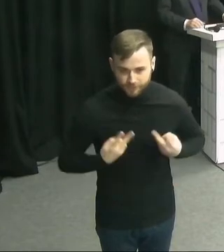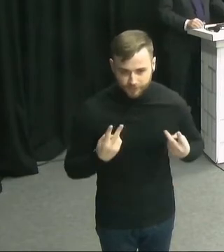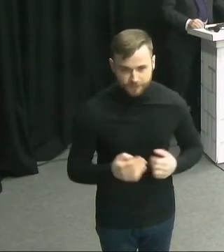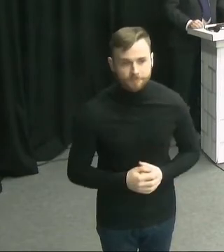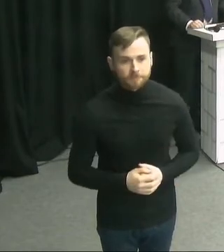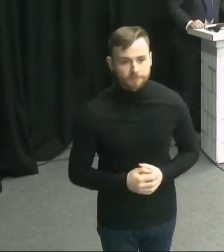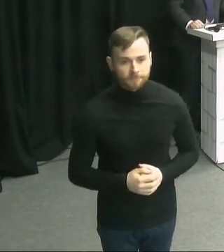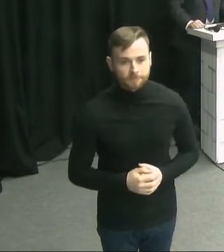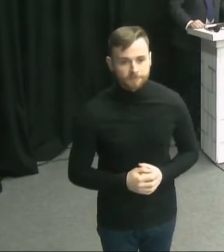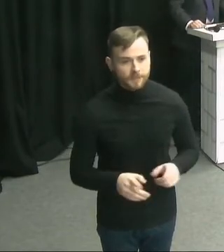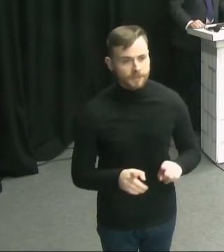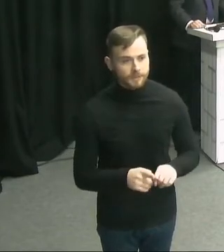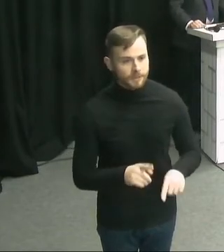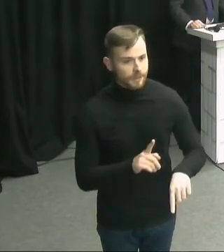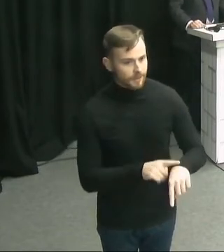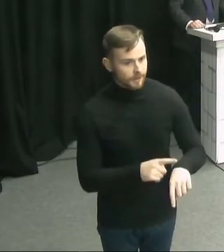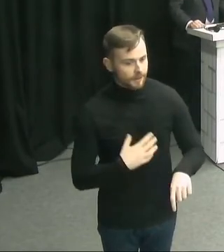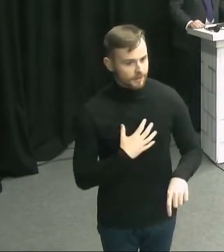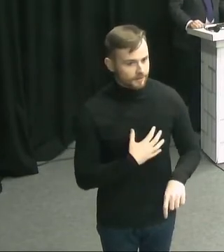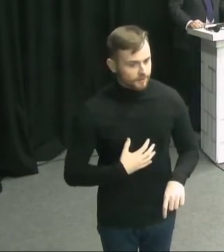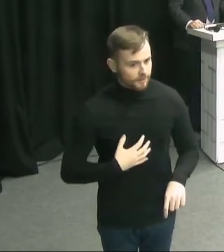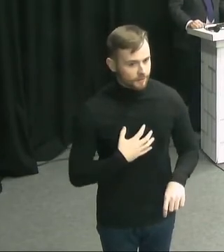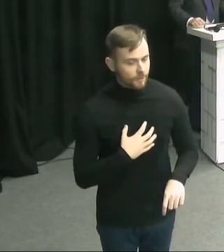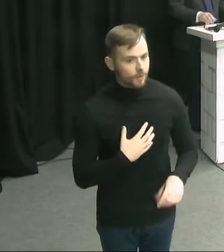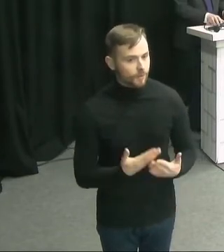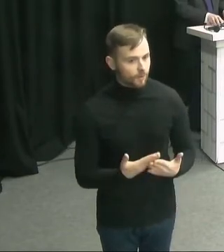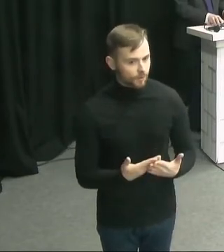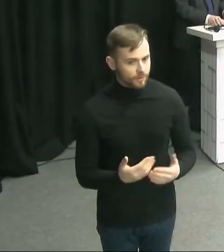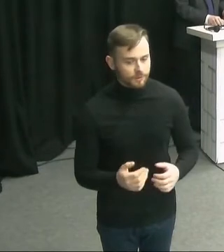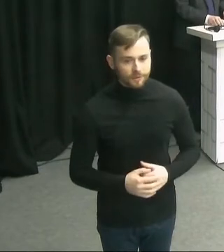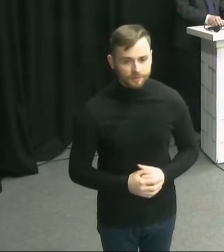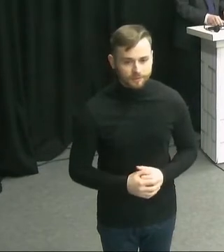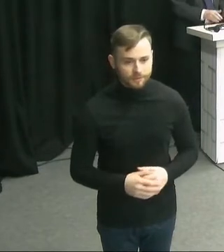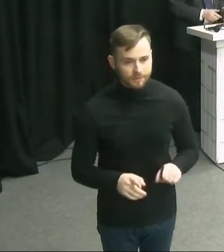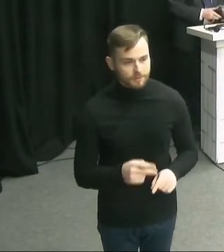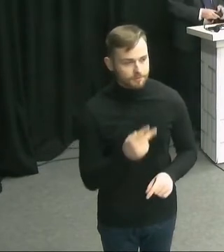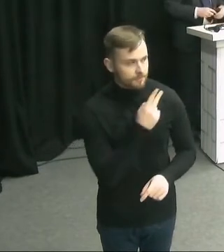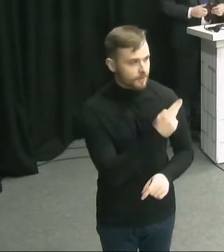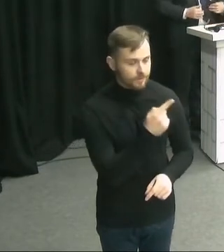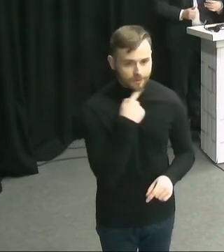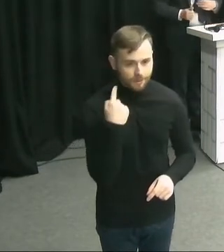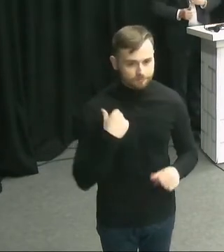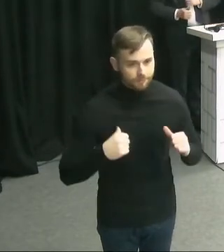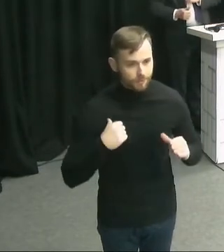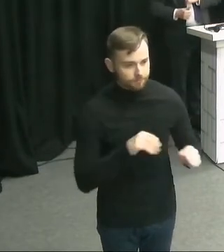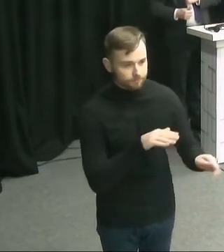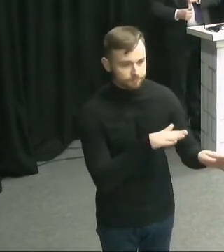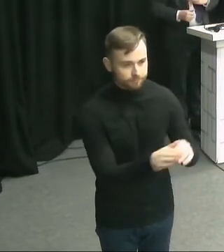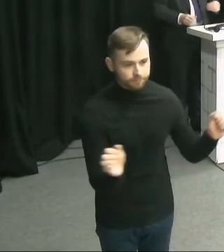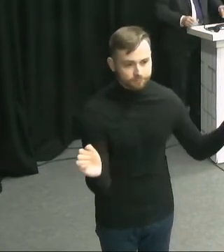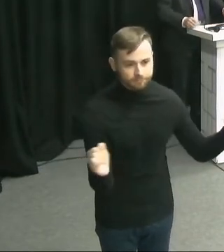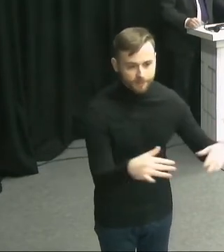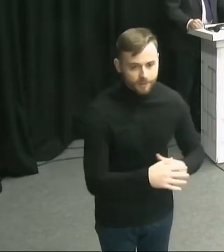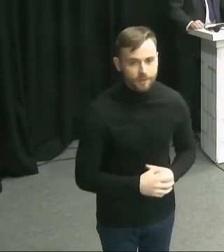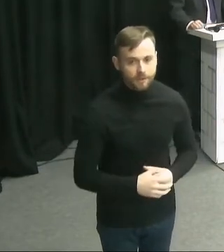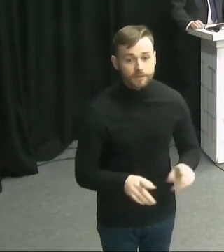organized by the students. That's why I'm very happy that we are able to organize this event. I think this is an extremely important event, and it's important that